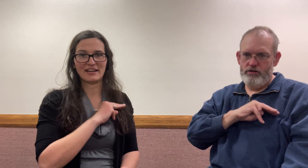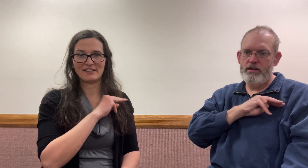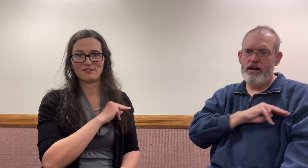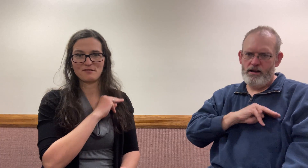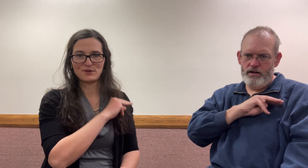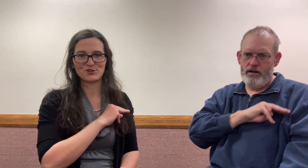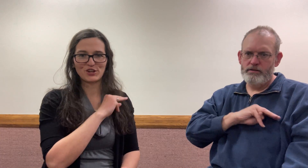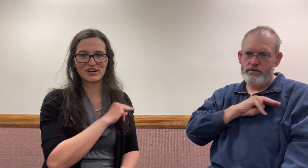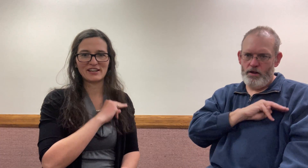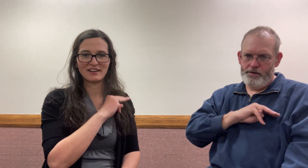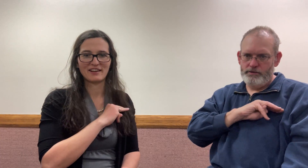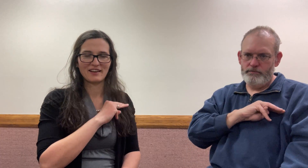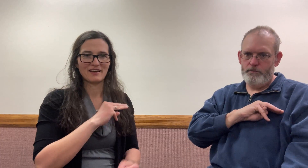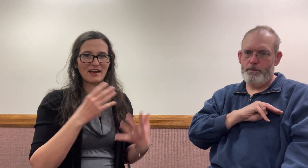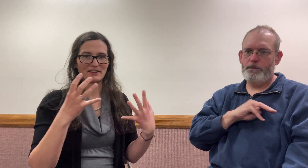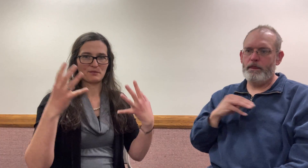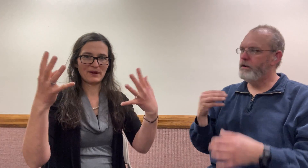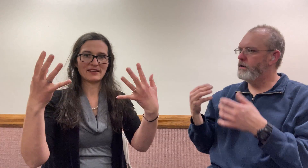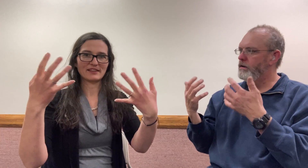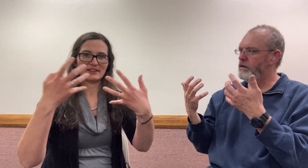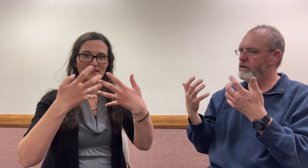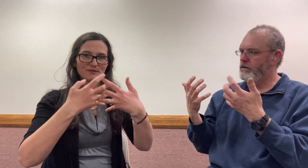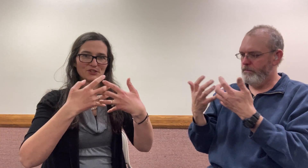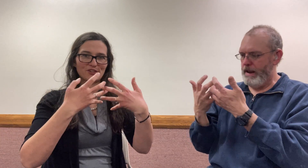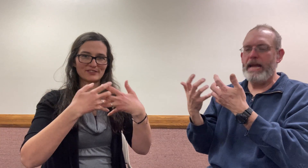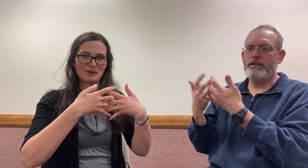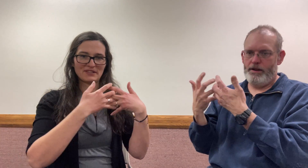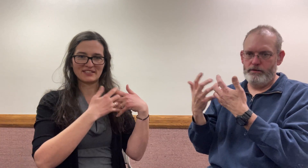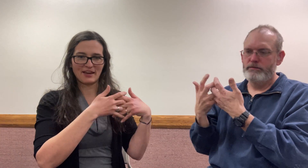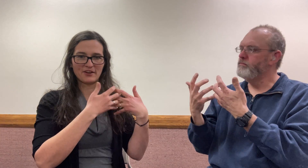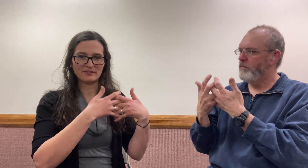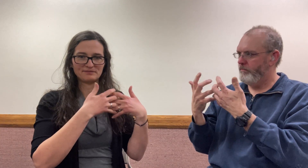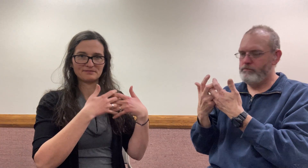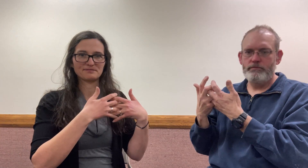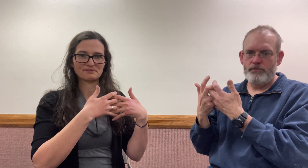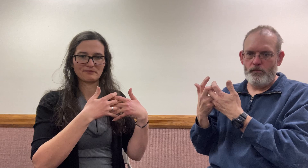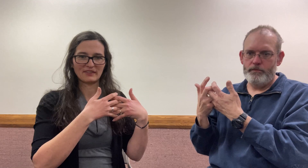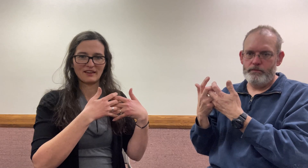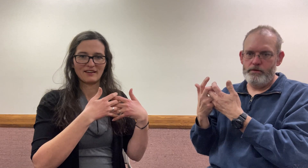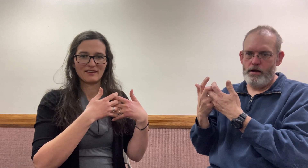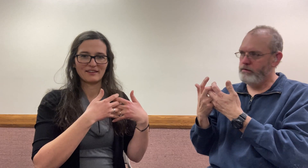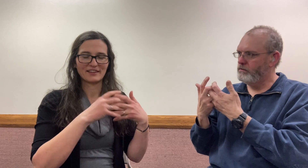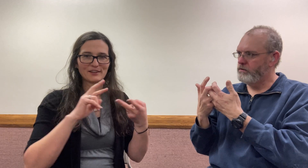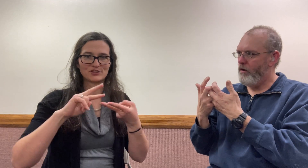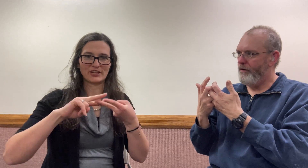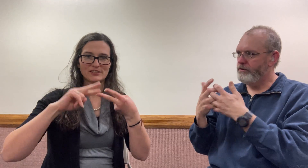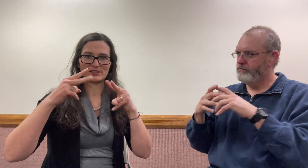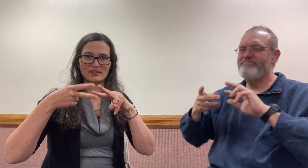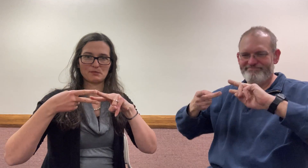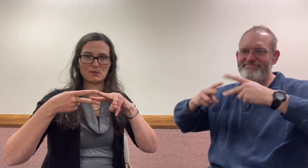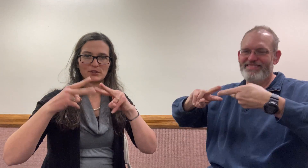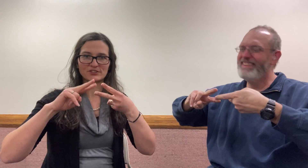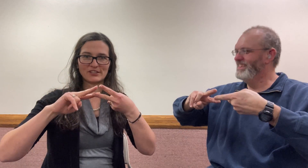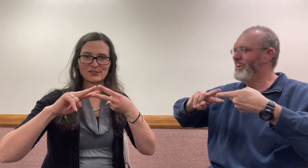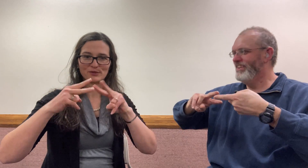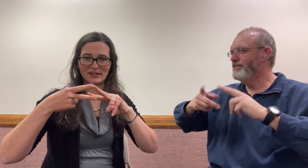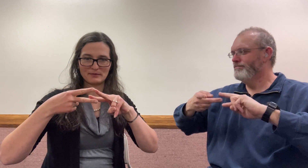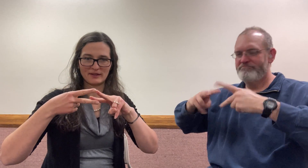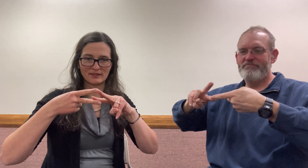side. Missionary. And companion is missionaries coming together. And then exchanges, like people exchanges we talked about a second